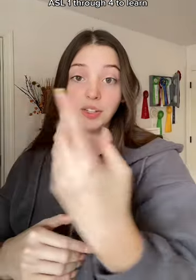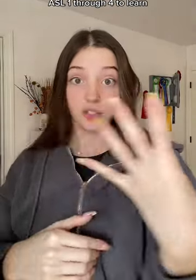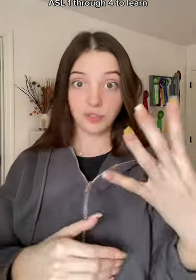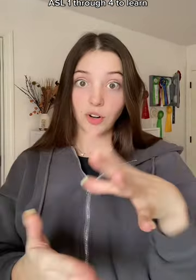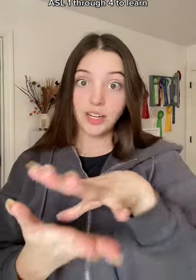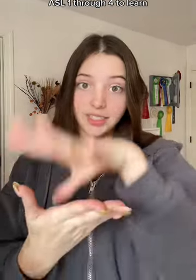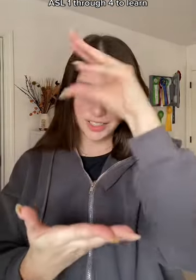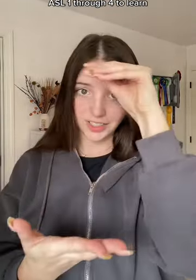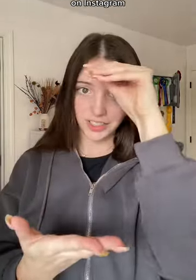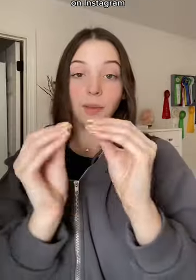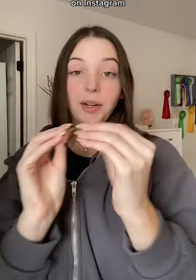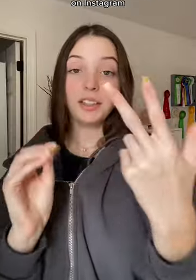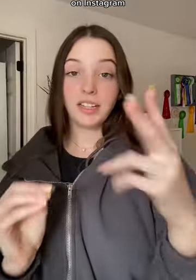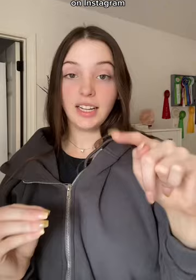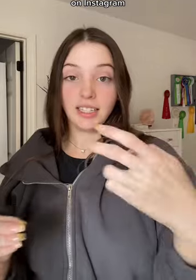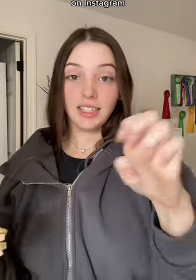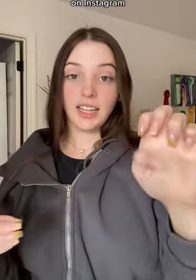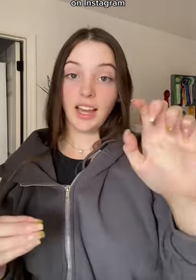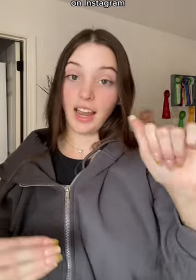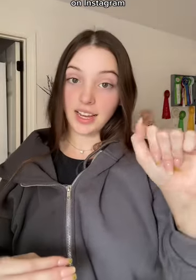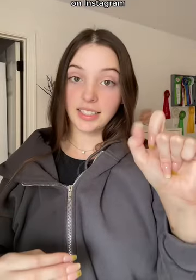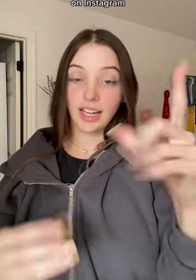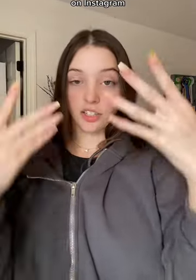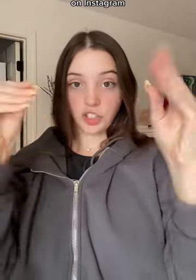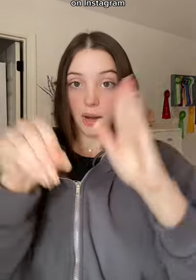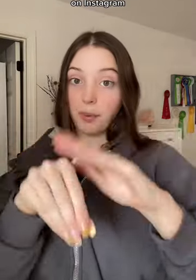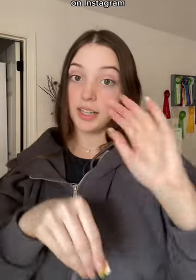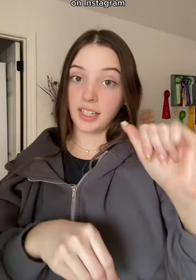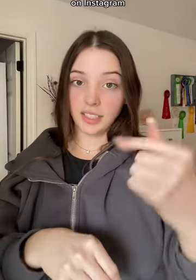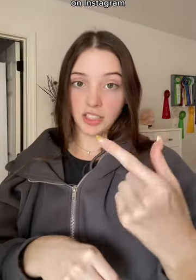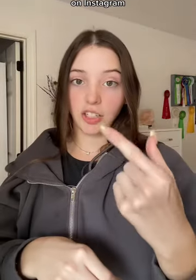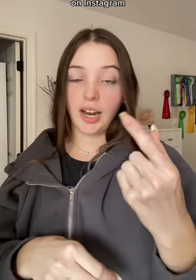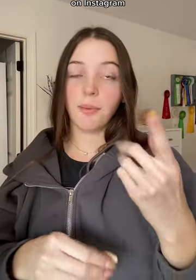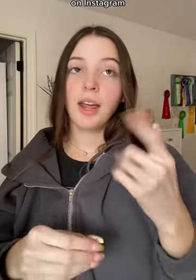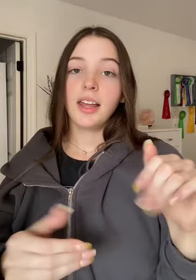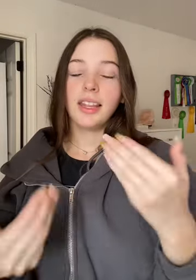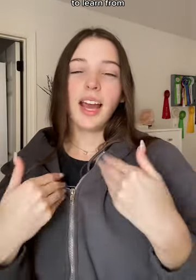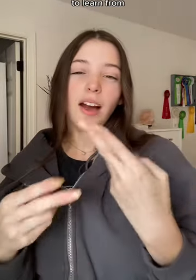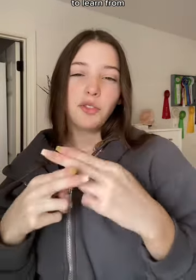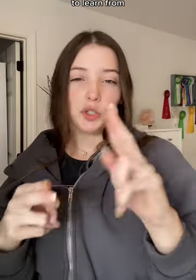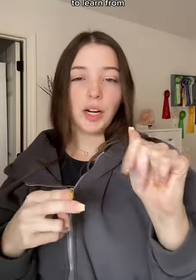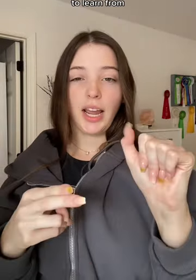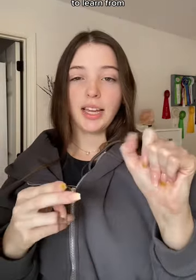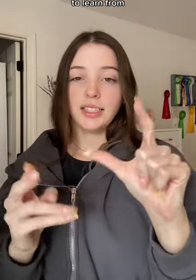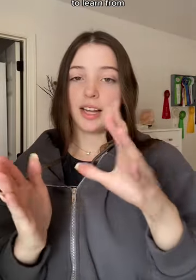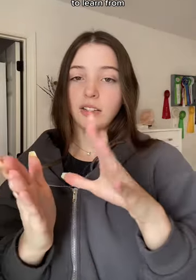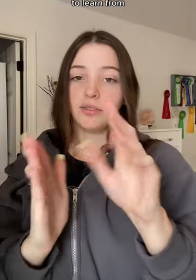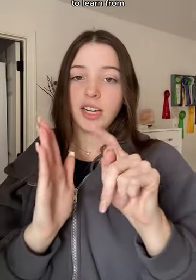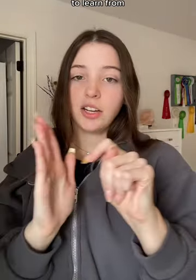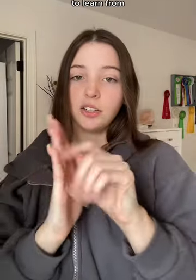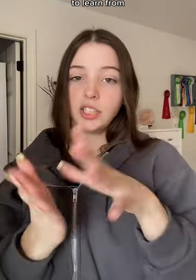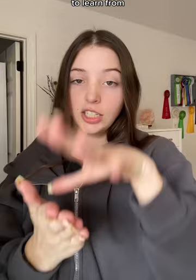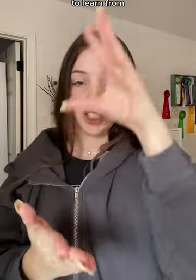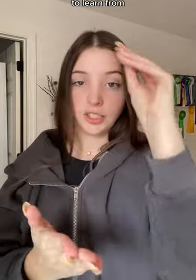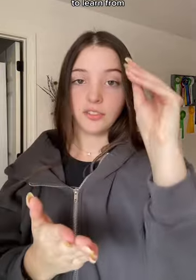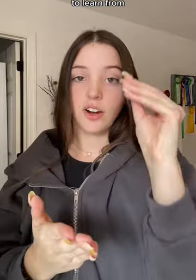through four to learn number three is the asl shop on instagram they have short asl videos to learn from